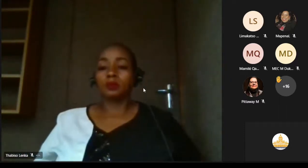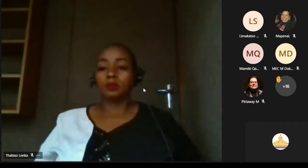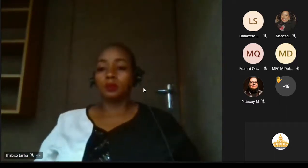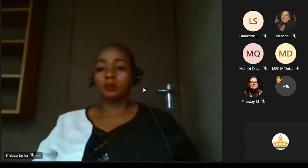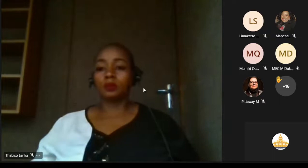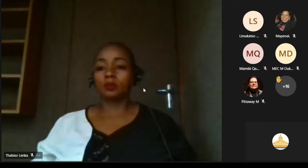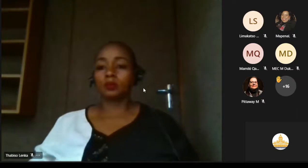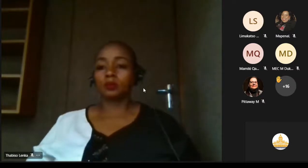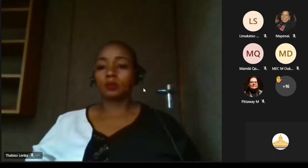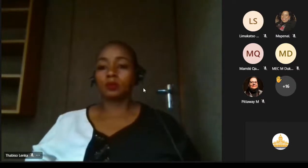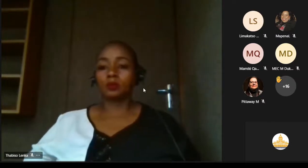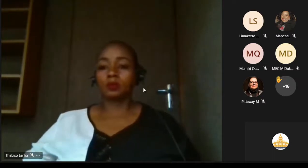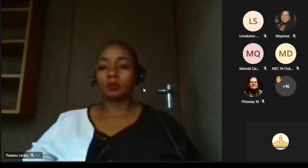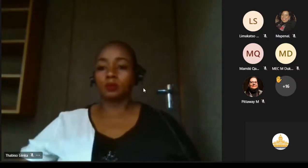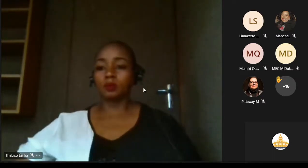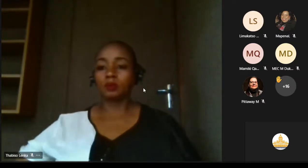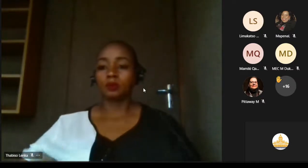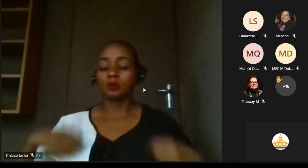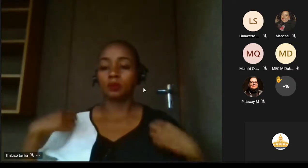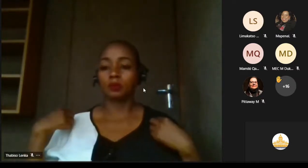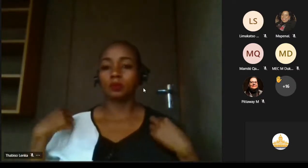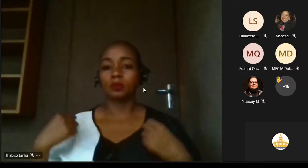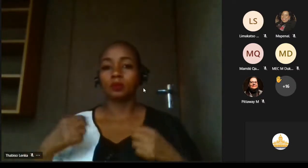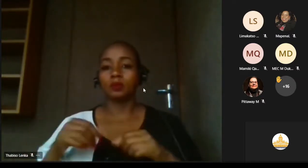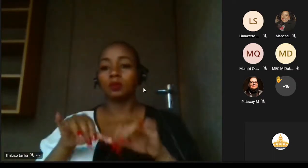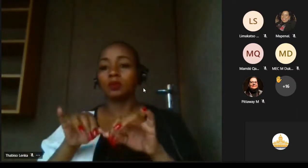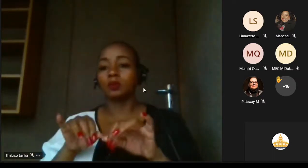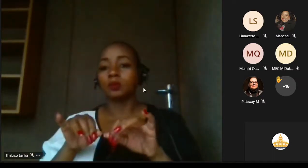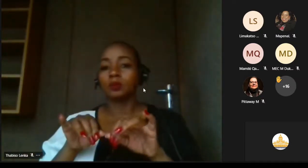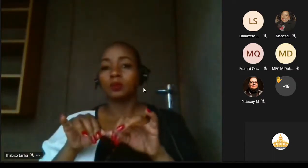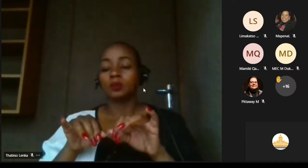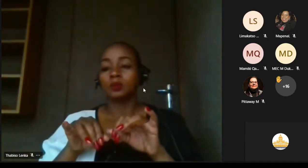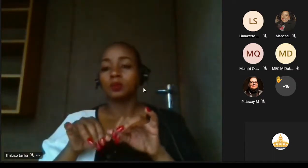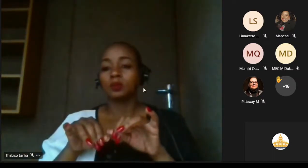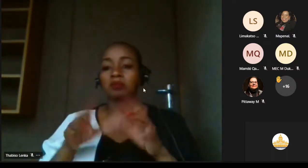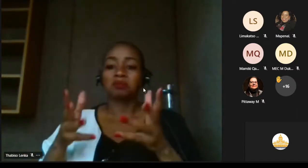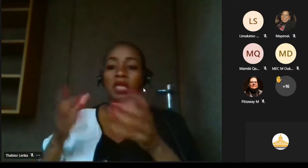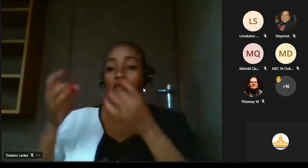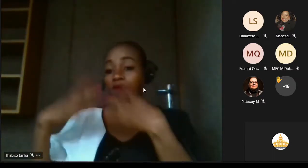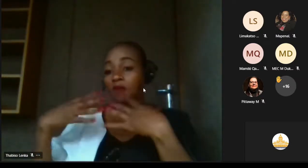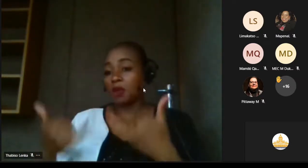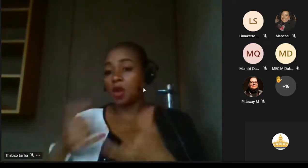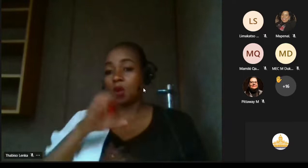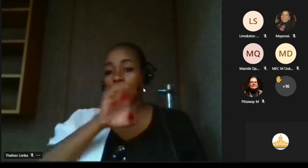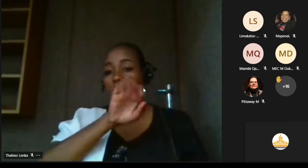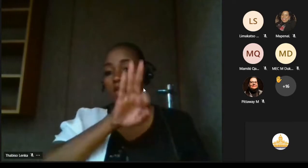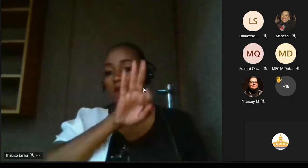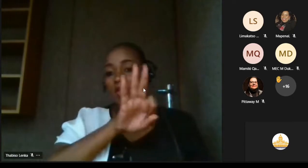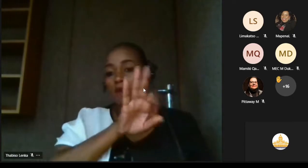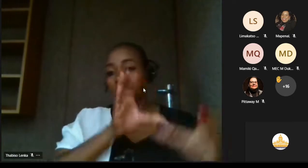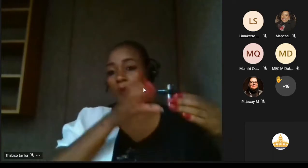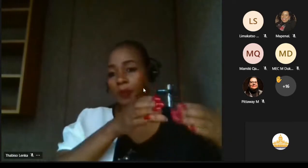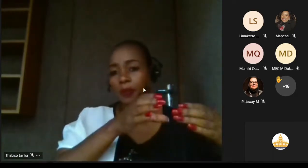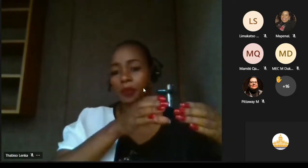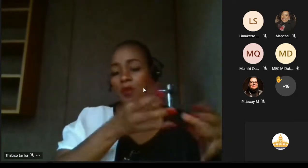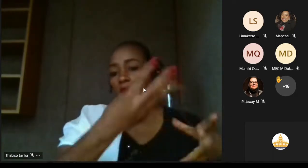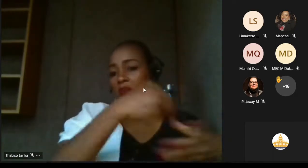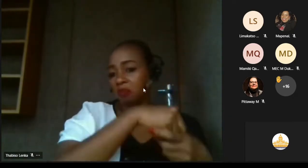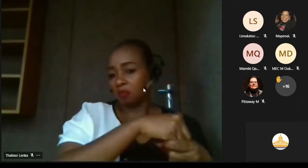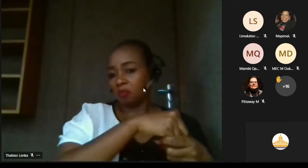I'm told the EFF is not going to participate. Why, yeah.